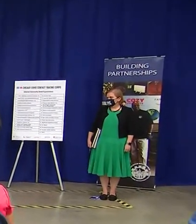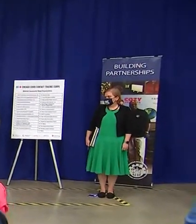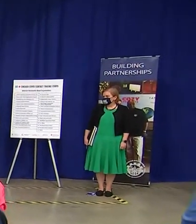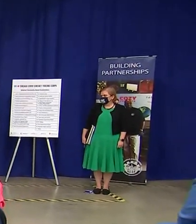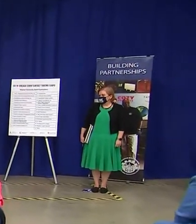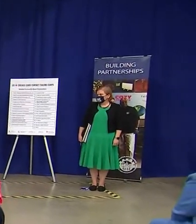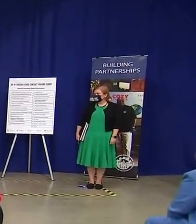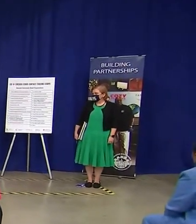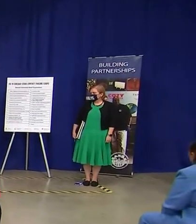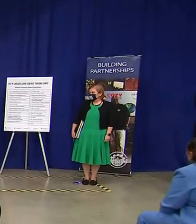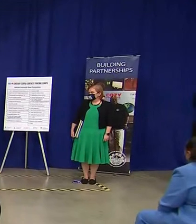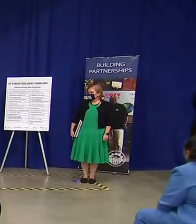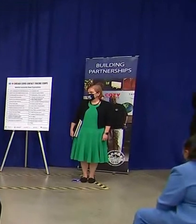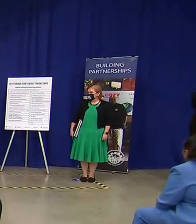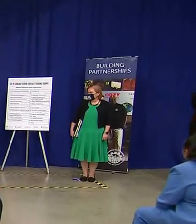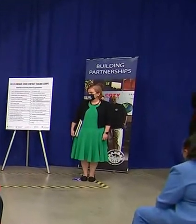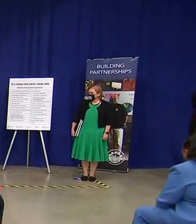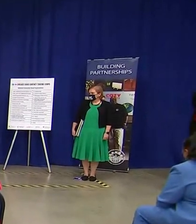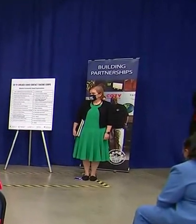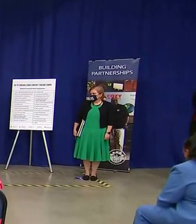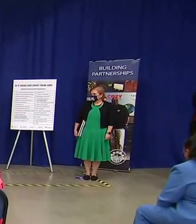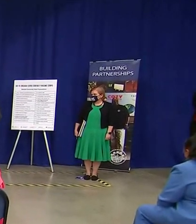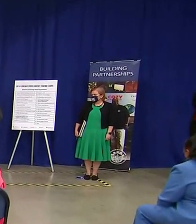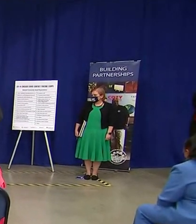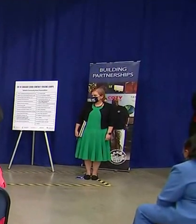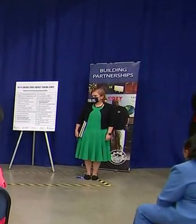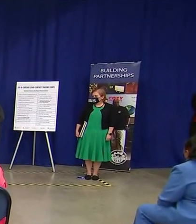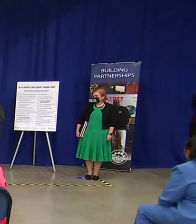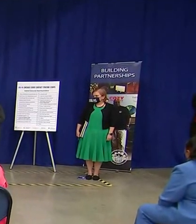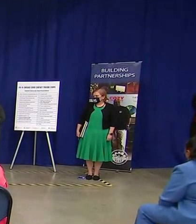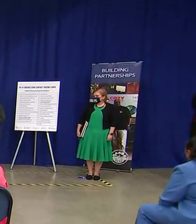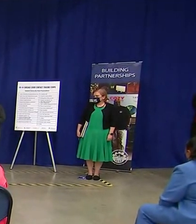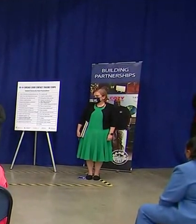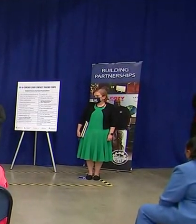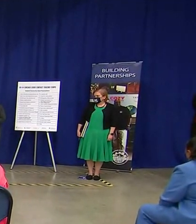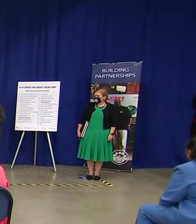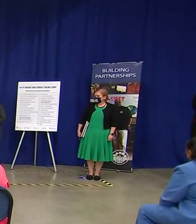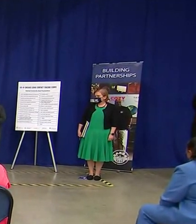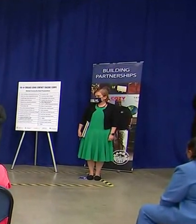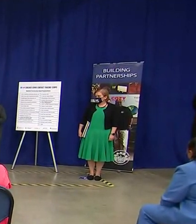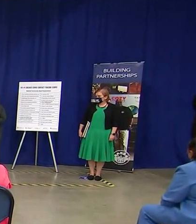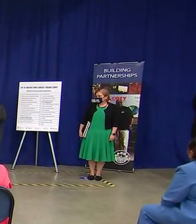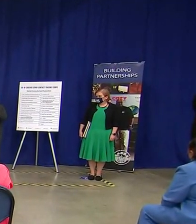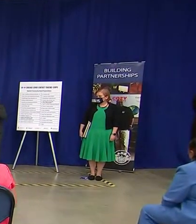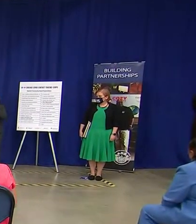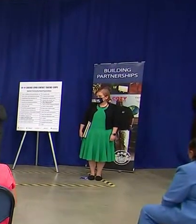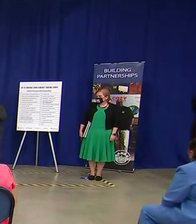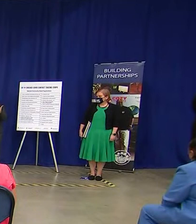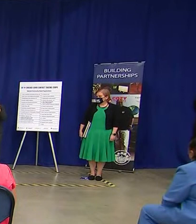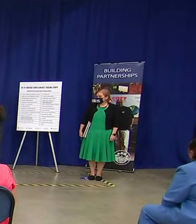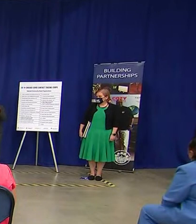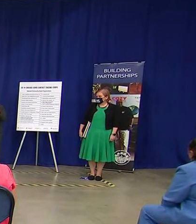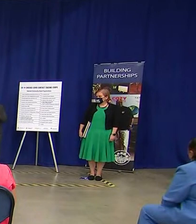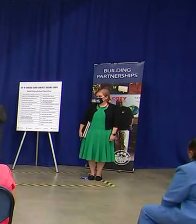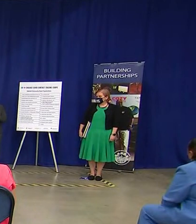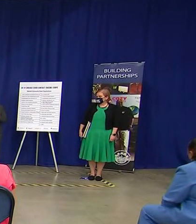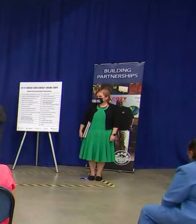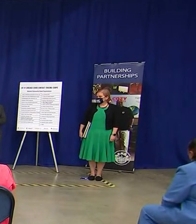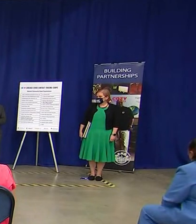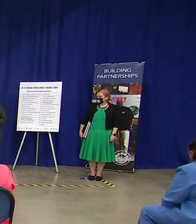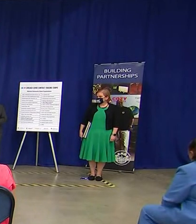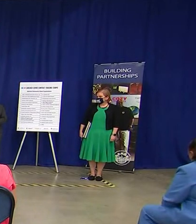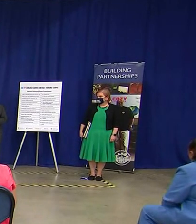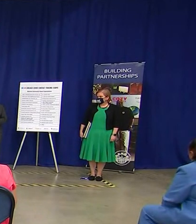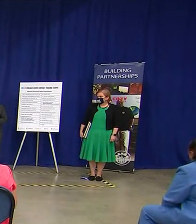Alderman Walter Burnett. Also with us is Alderman Rod Sawyer, who is the chairman of the Health Committee.